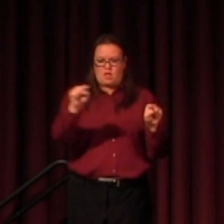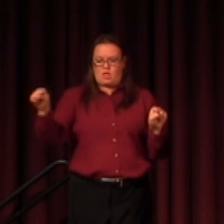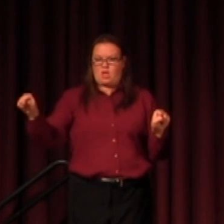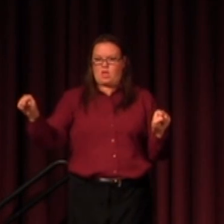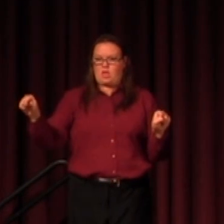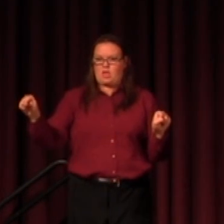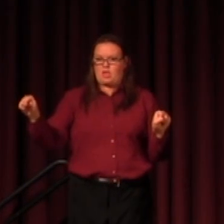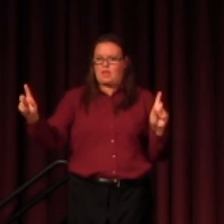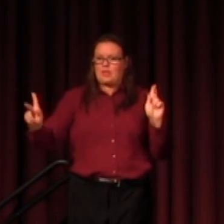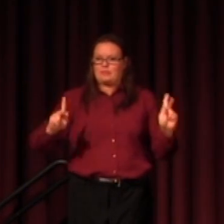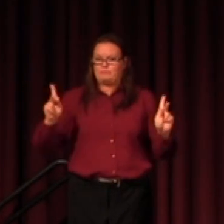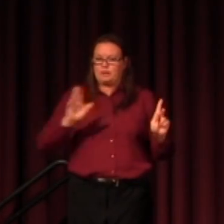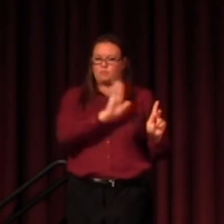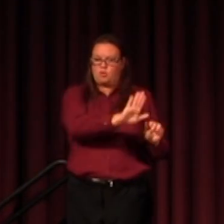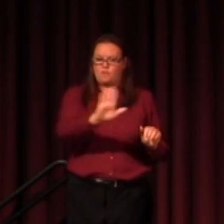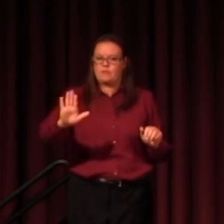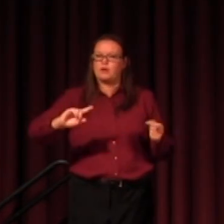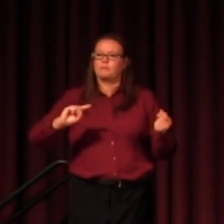political opponents' pain.